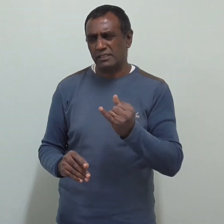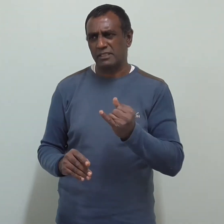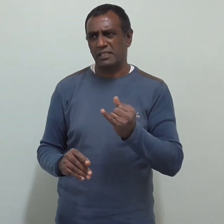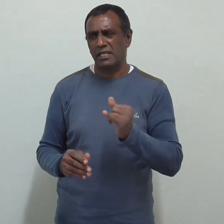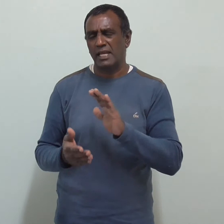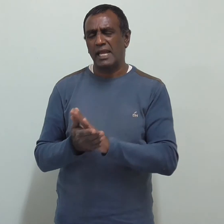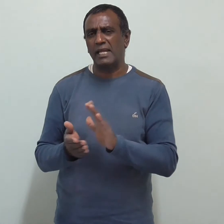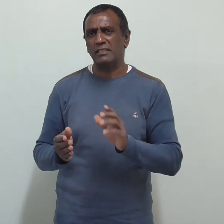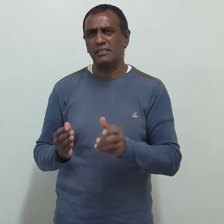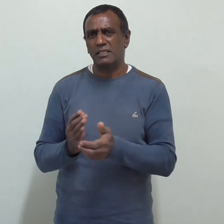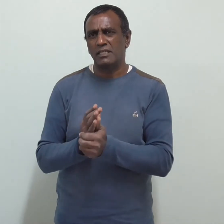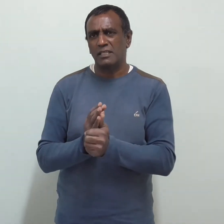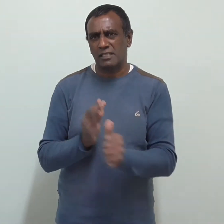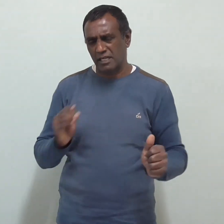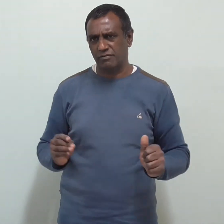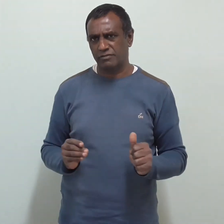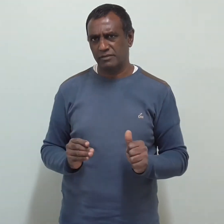Arts and Craft?